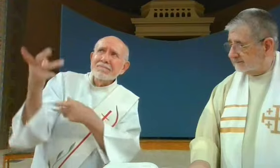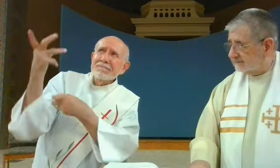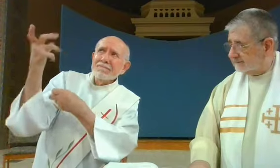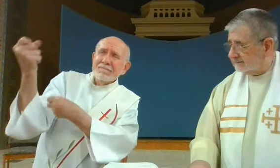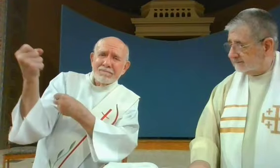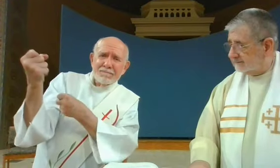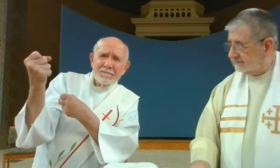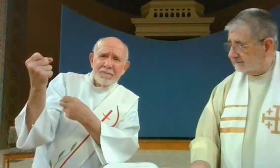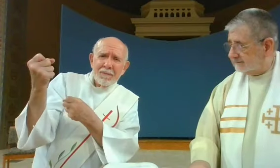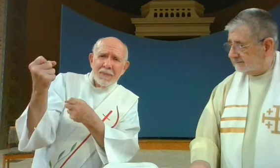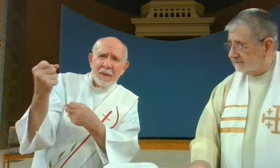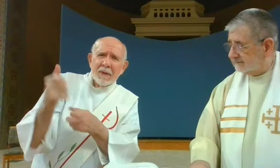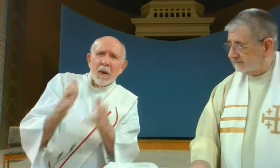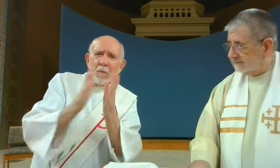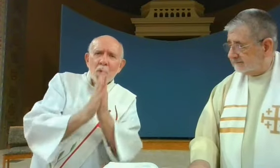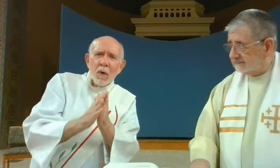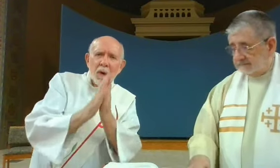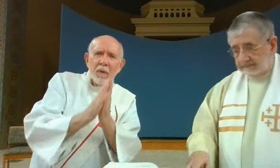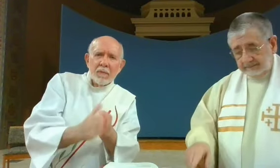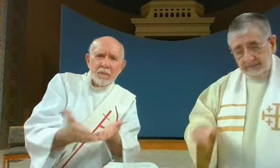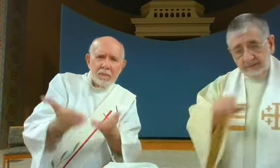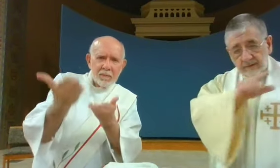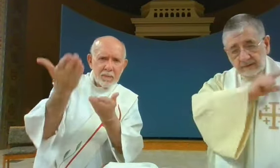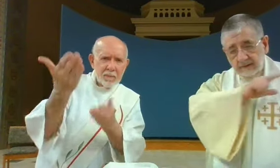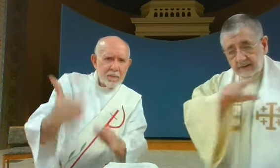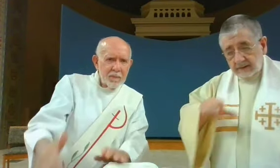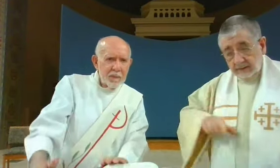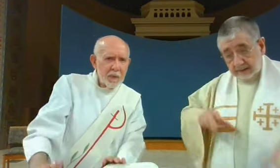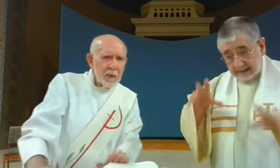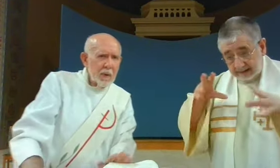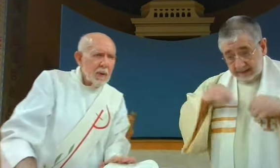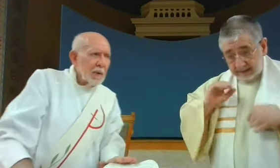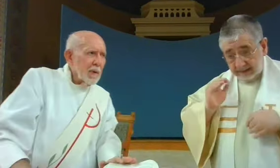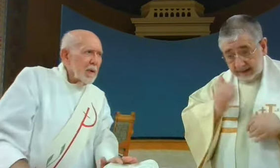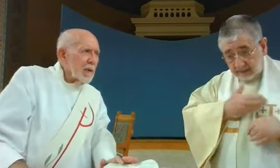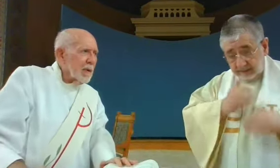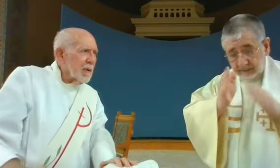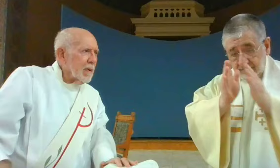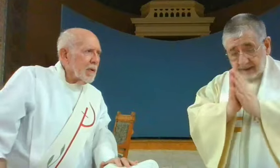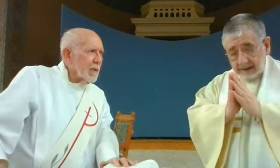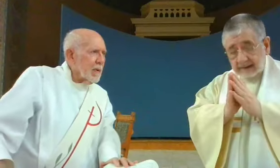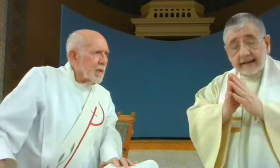and heartbroken. We pray to the Lord. Lord, receive our prayer.